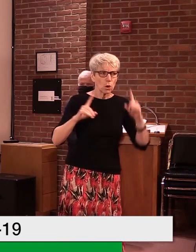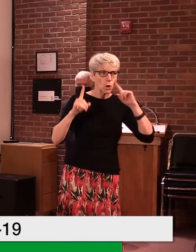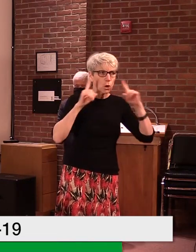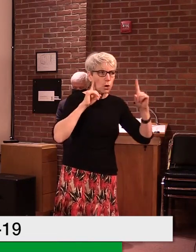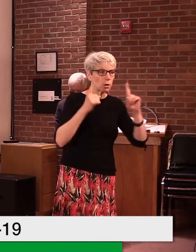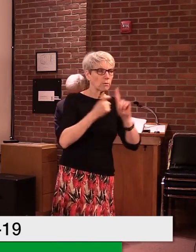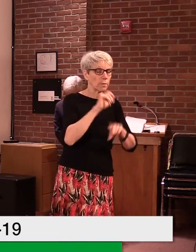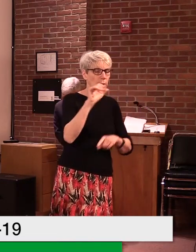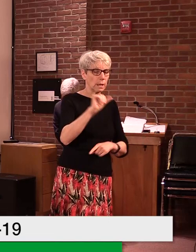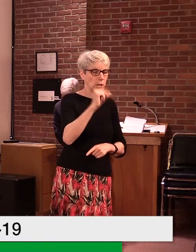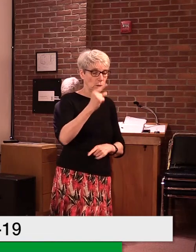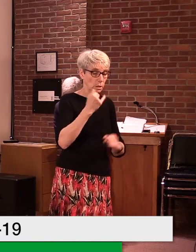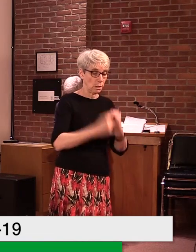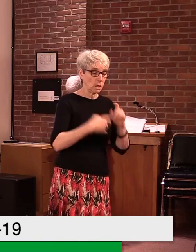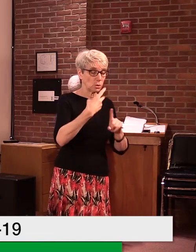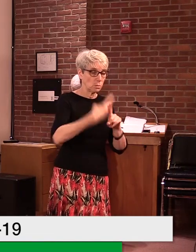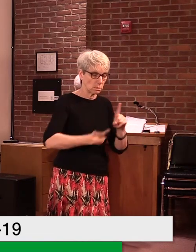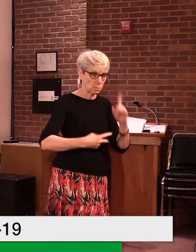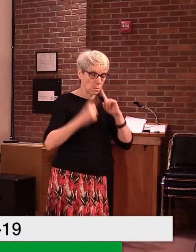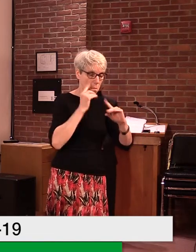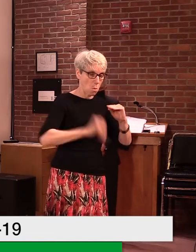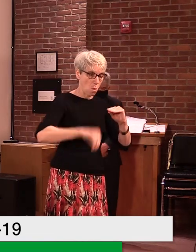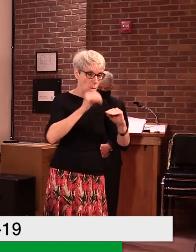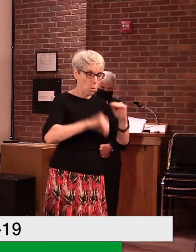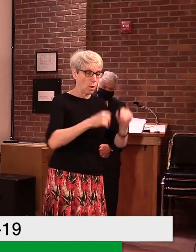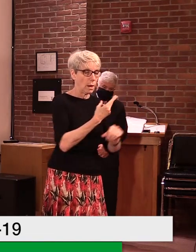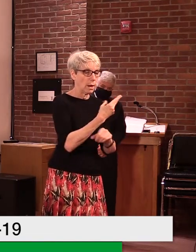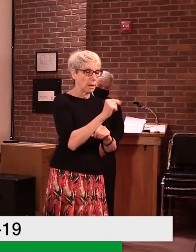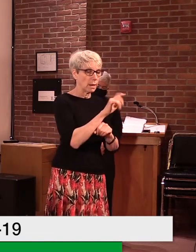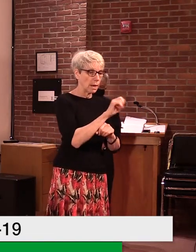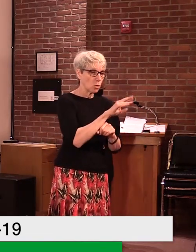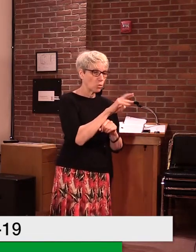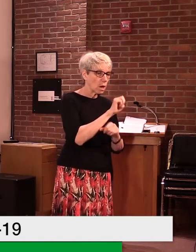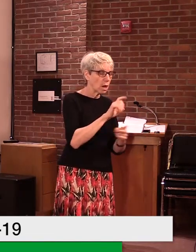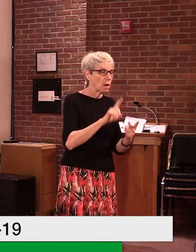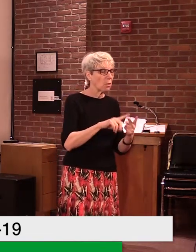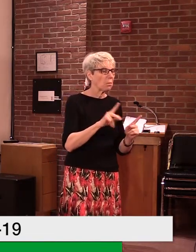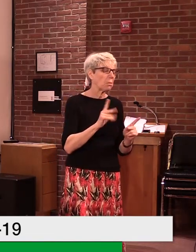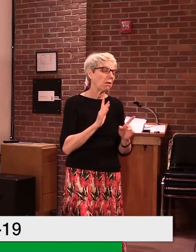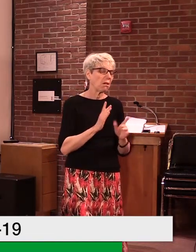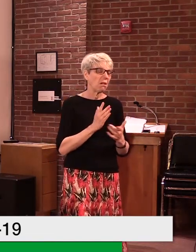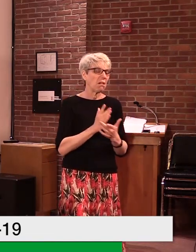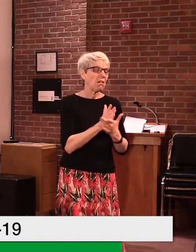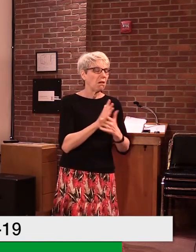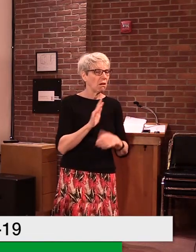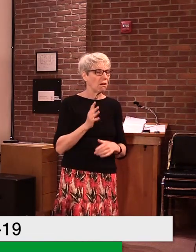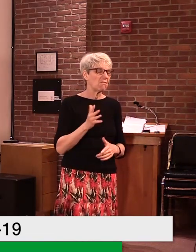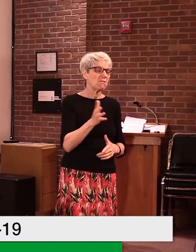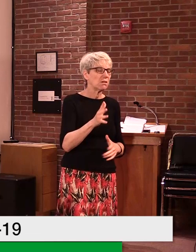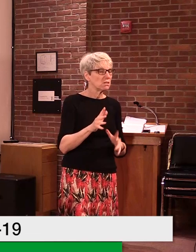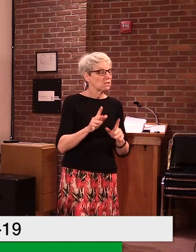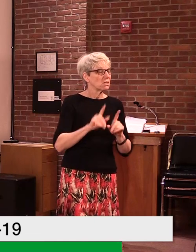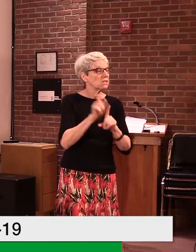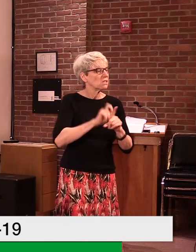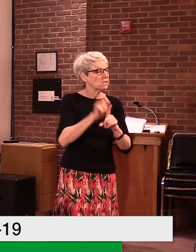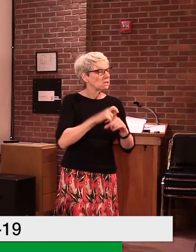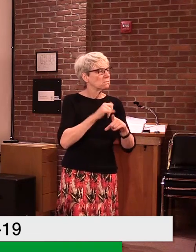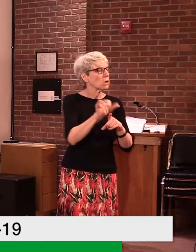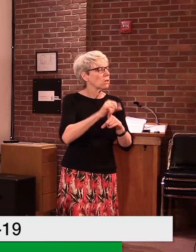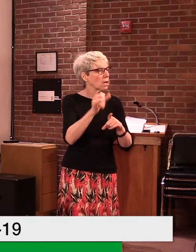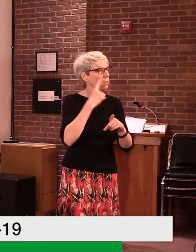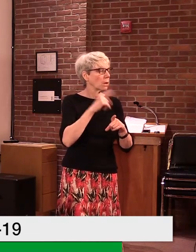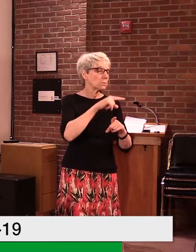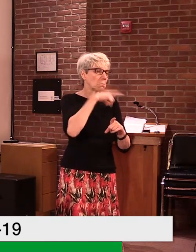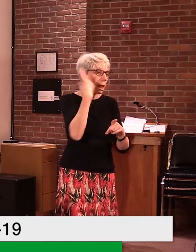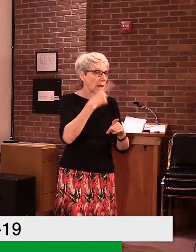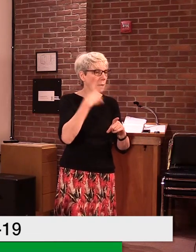bias incidents over the last 2 months. Those include hate crimes, civil harassment offenses, and bias speech.